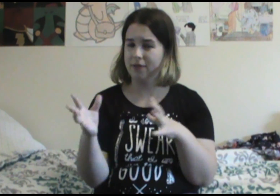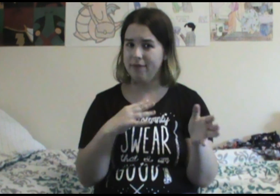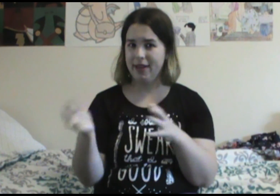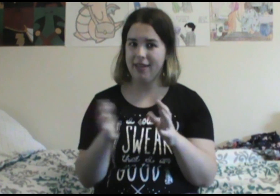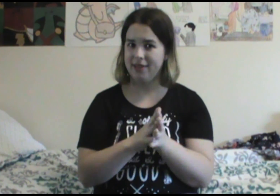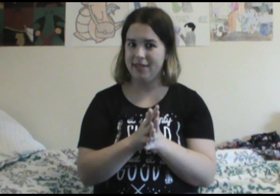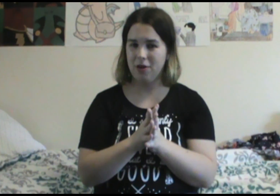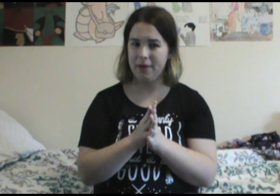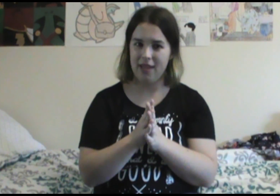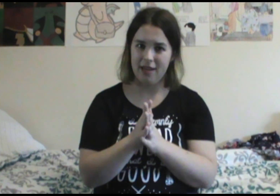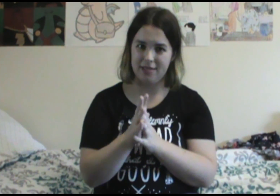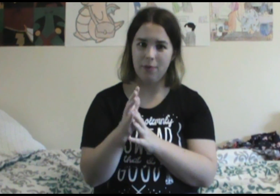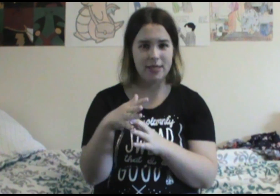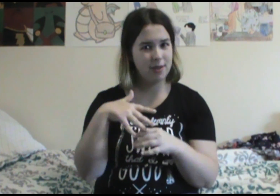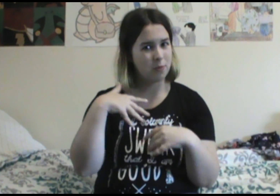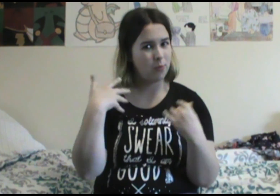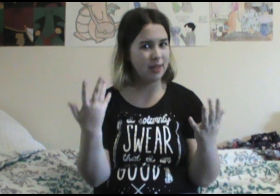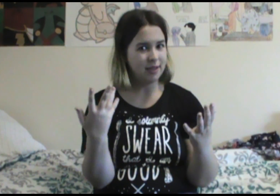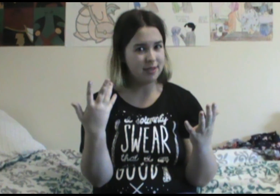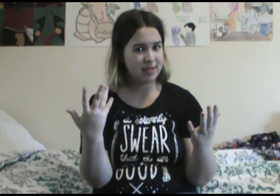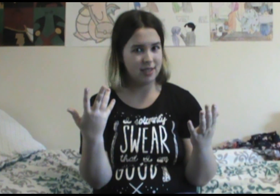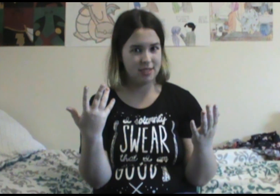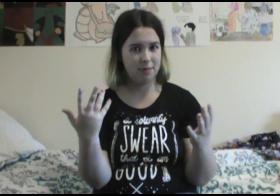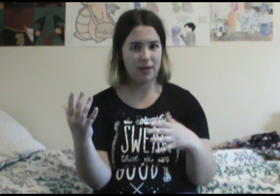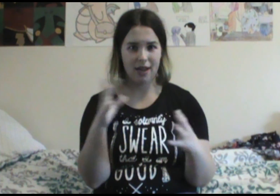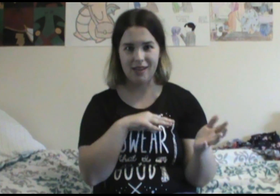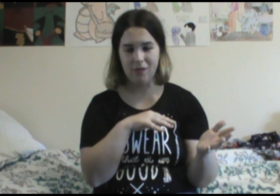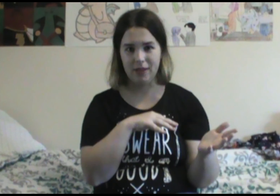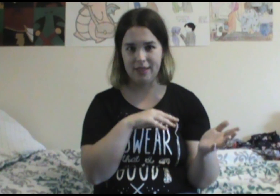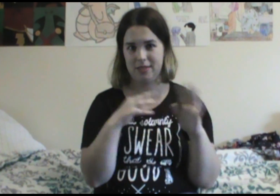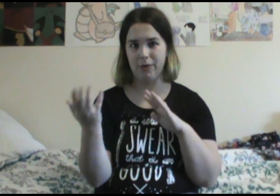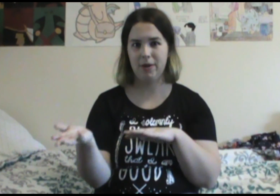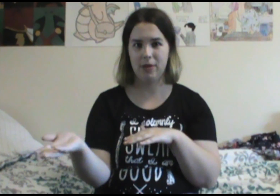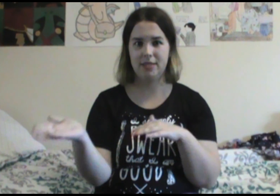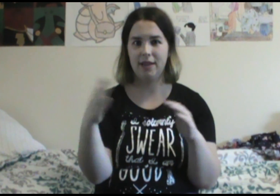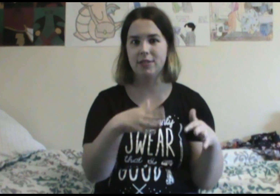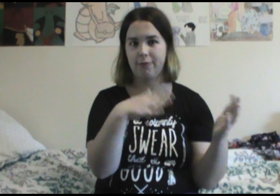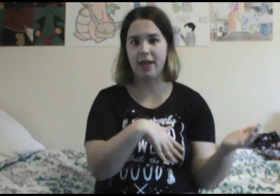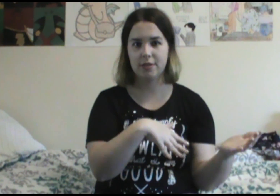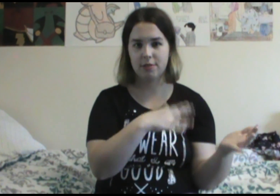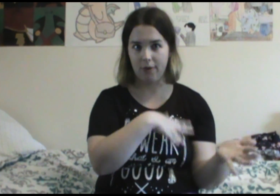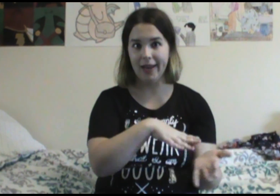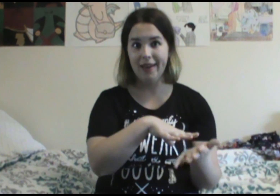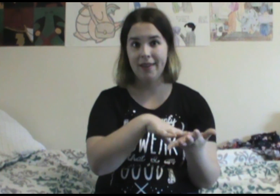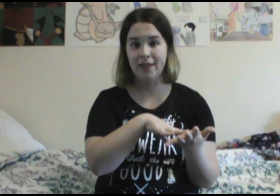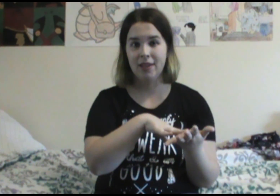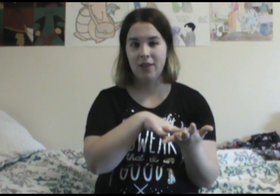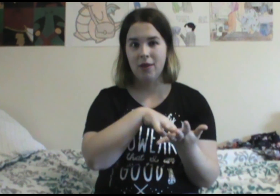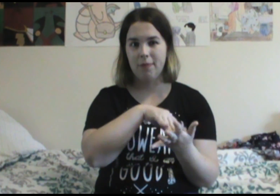am very curious to know about that because it wasn't really discussed, but kind of that this coin was David's father's coin.